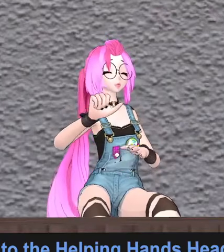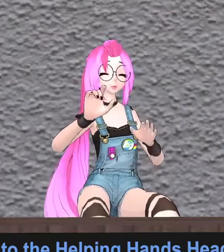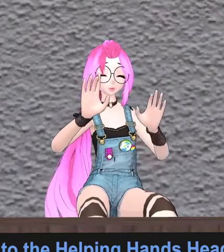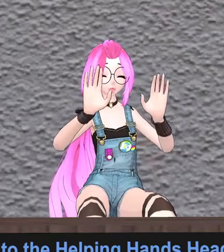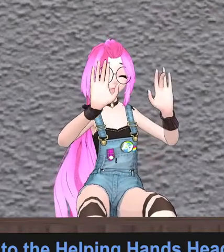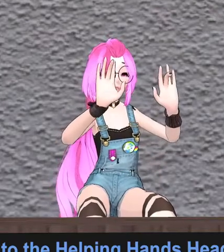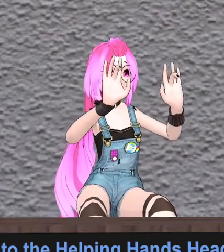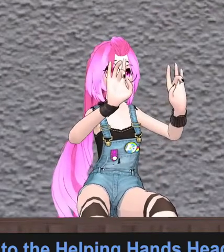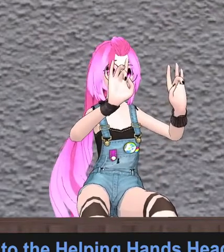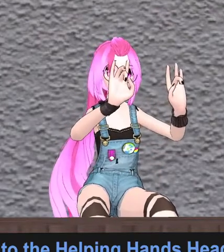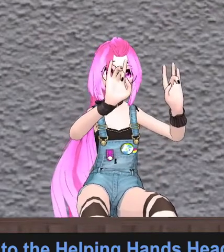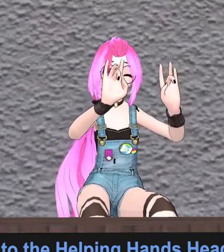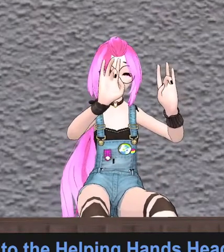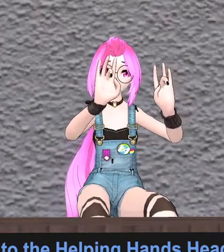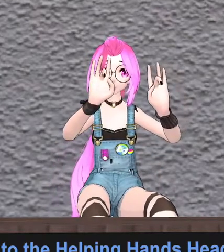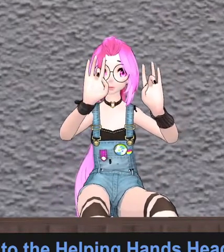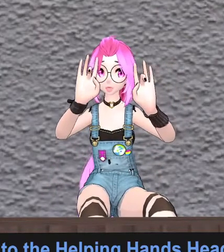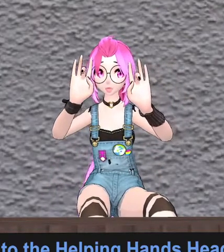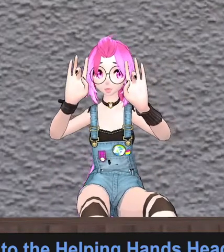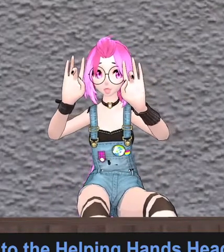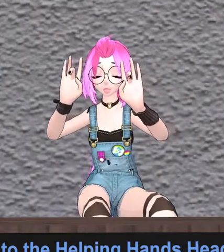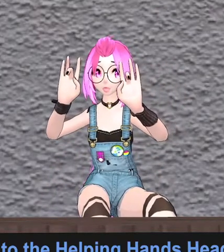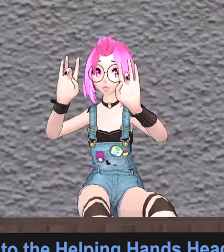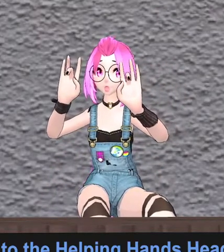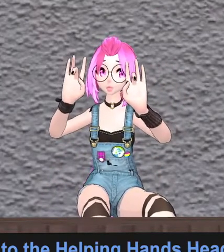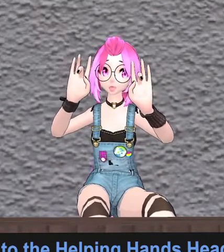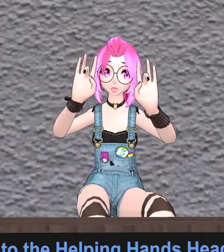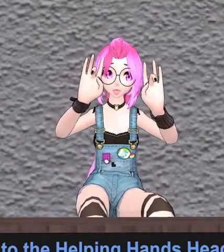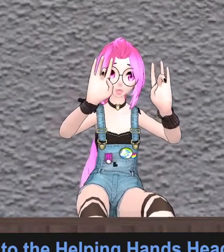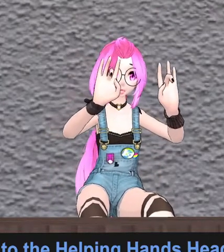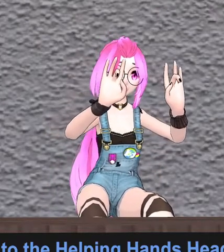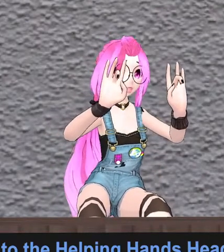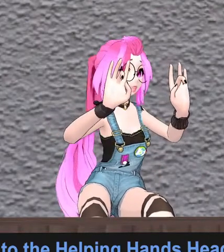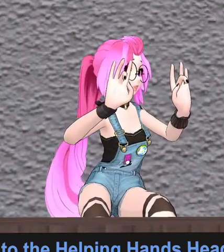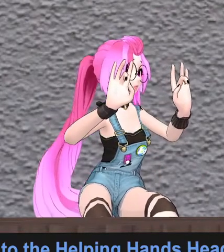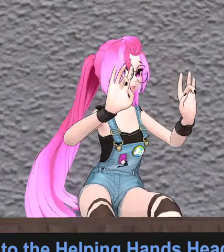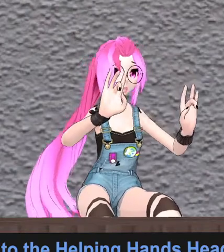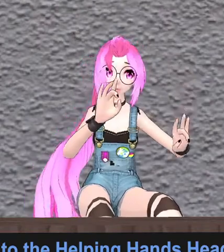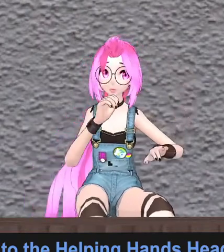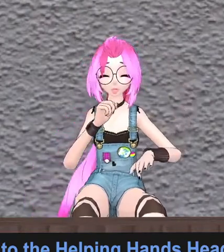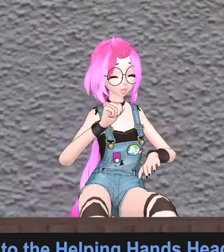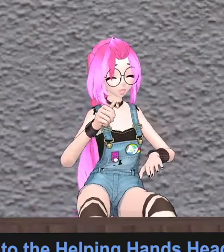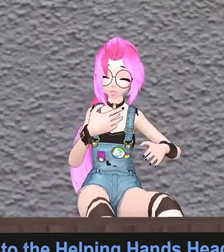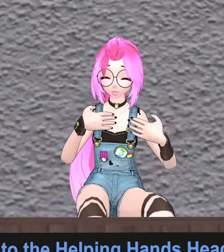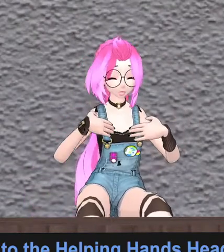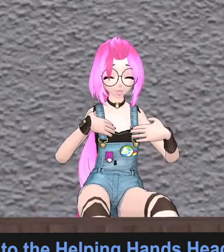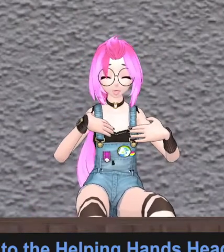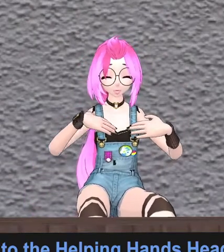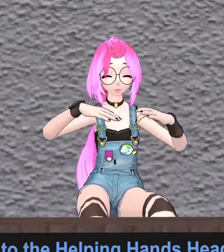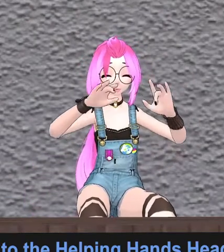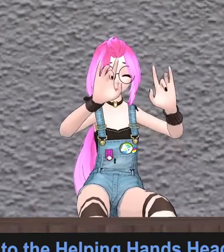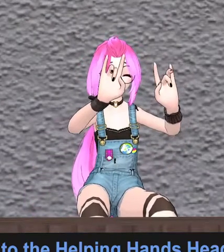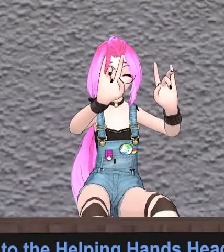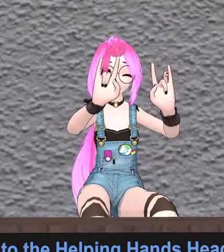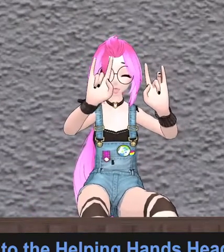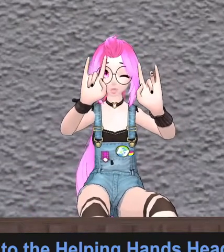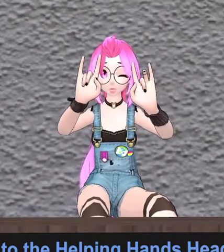Australia. If you have index, you're going to have two middle fingers connected to each other. If you don't have index, you could